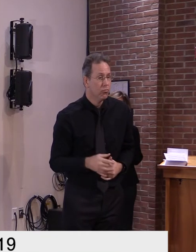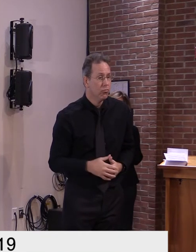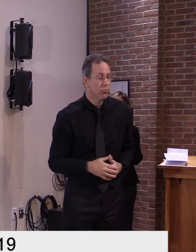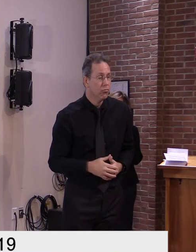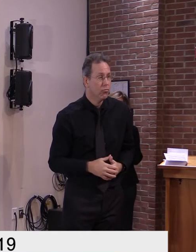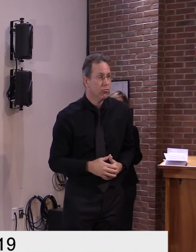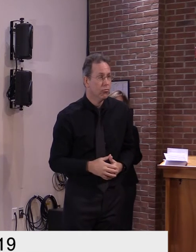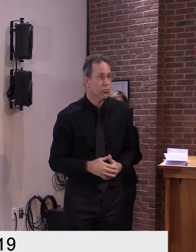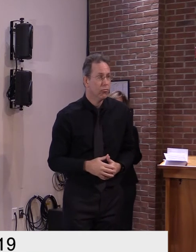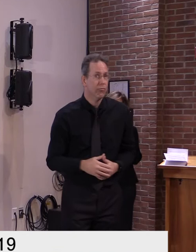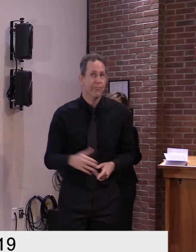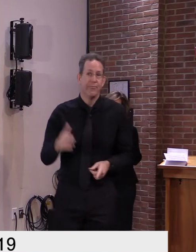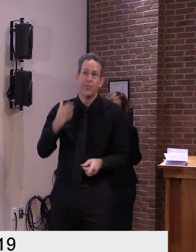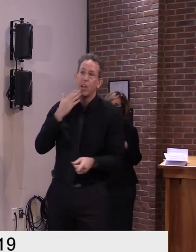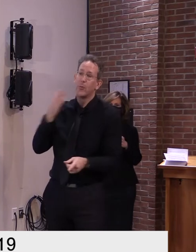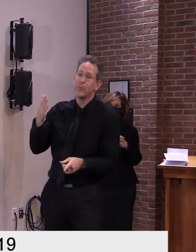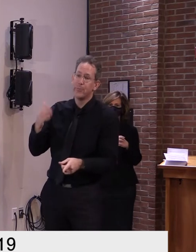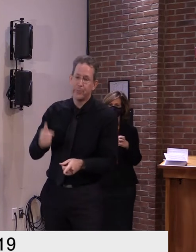Thank you.